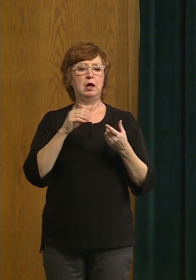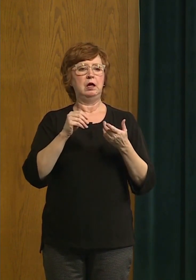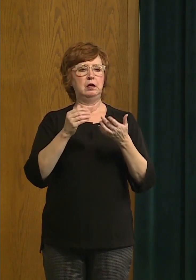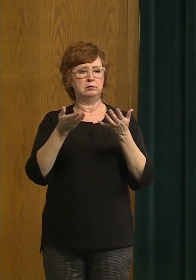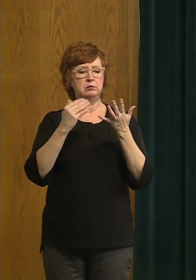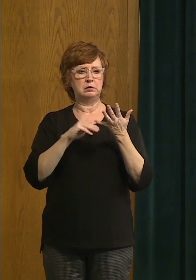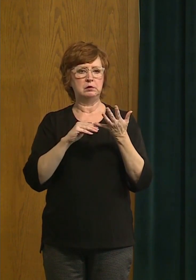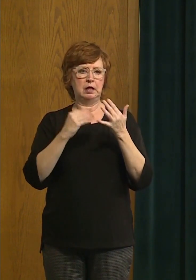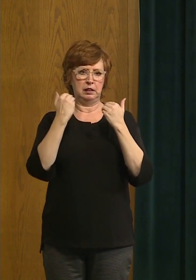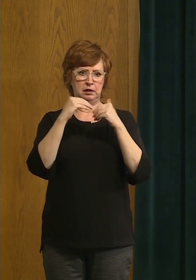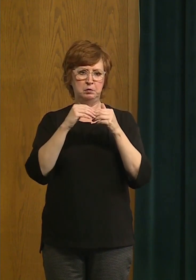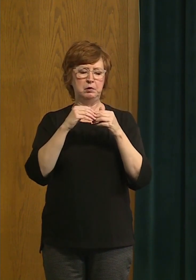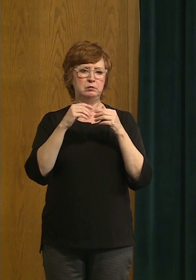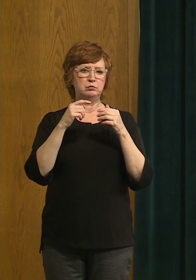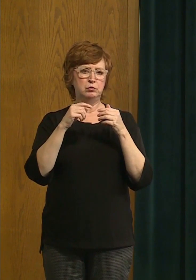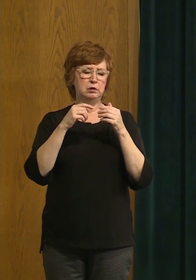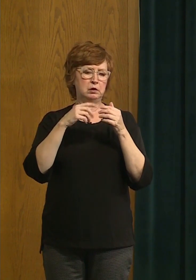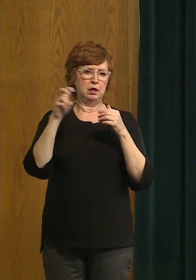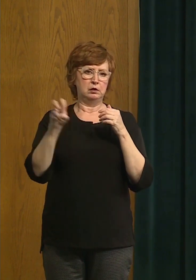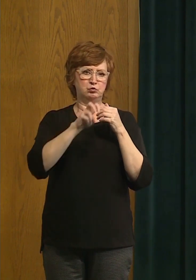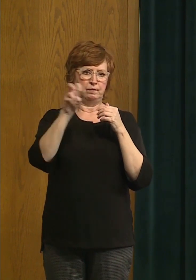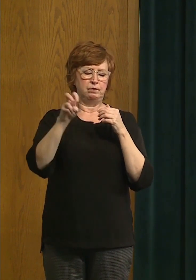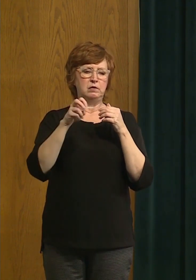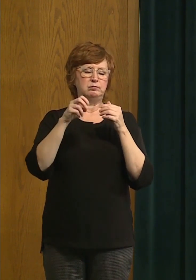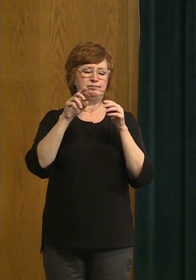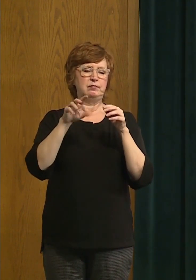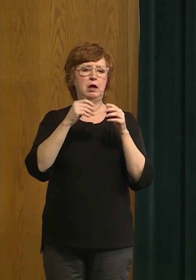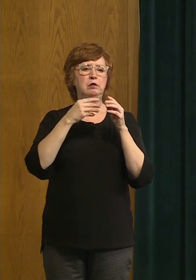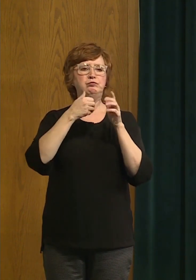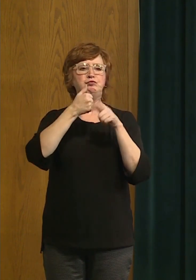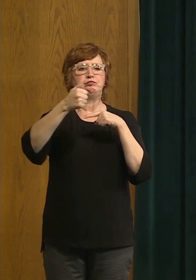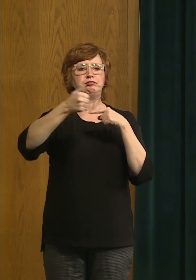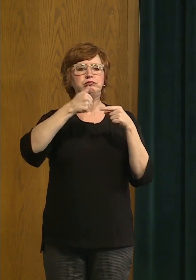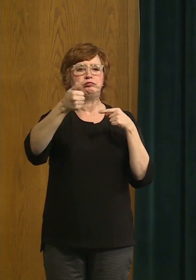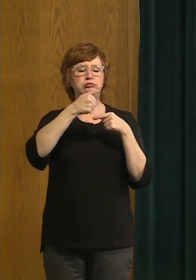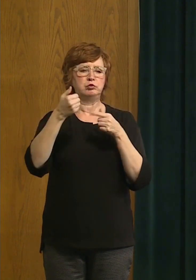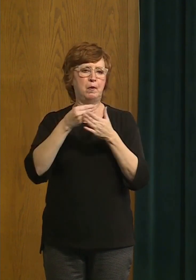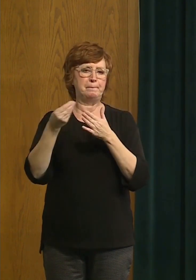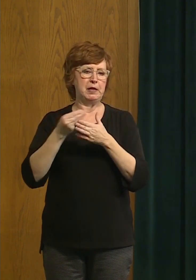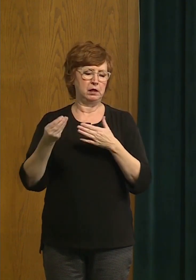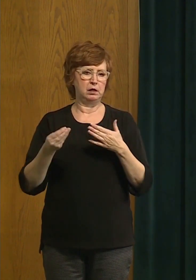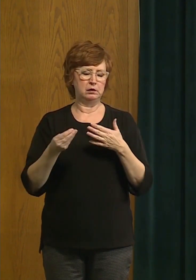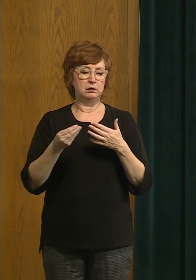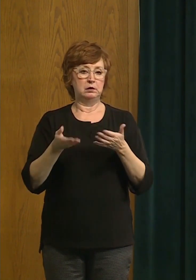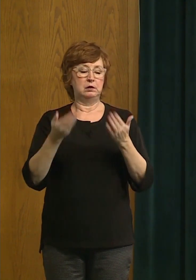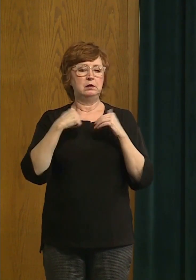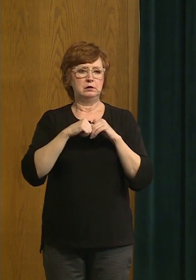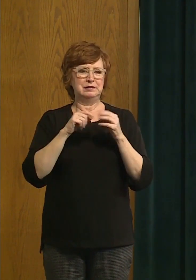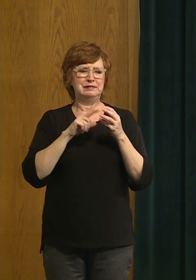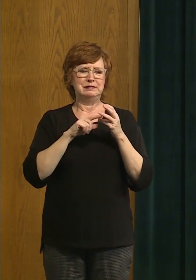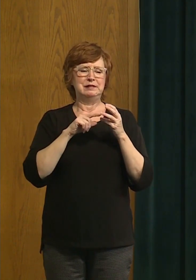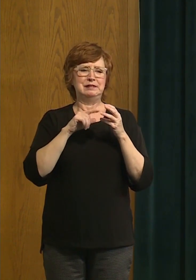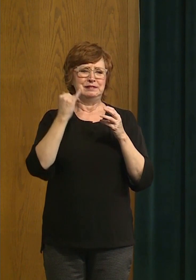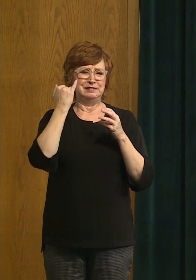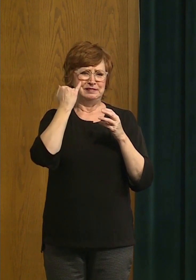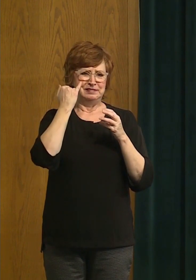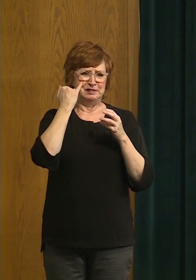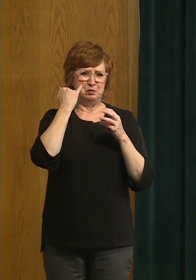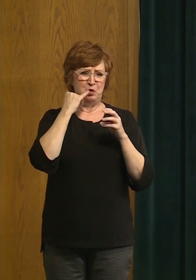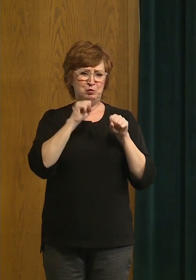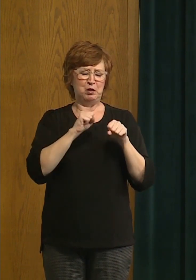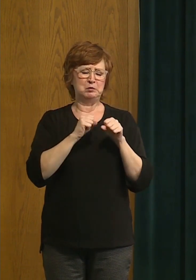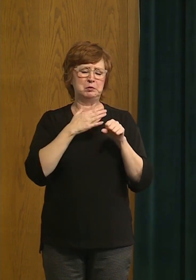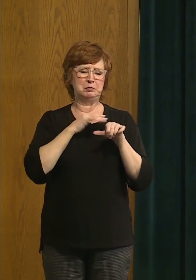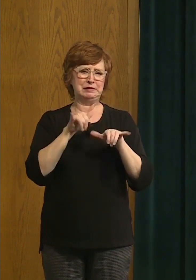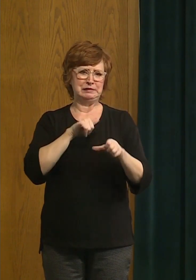stay home whenever possible. These practices that are the bridge that will get us safely from now until